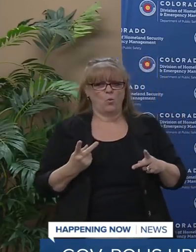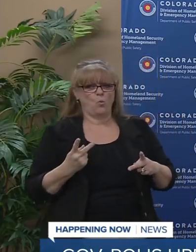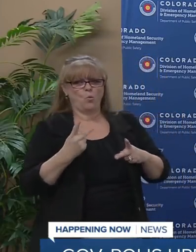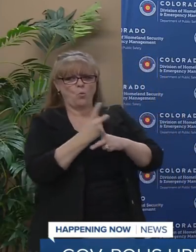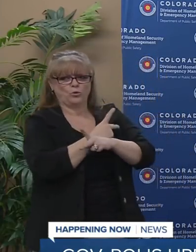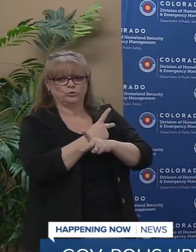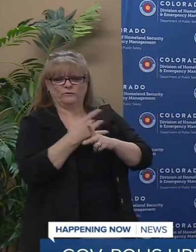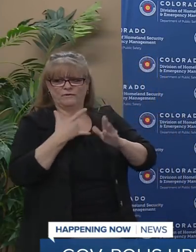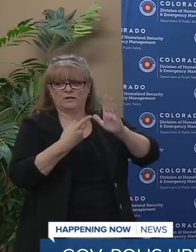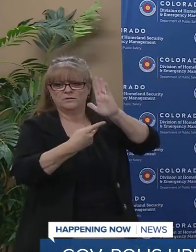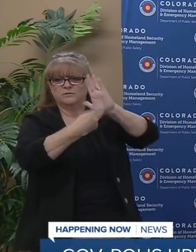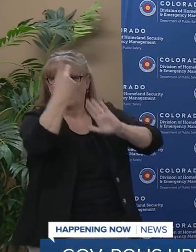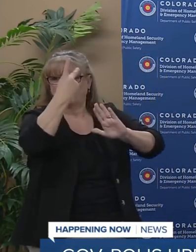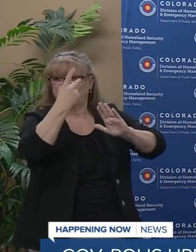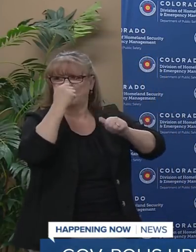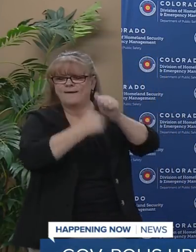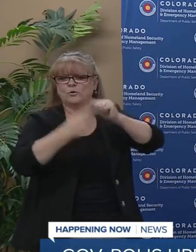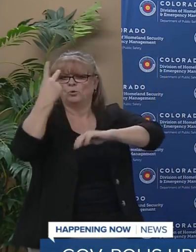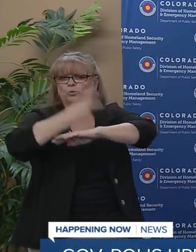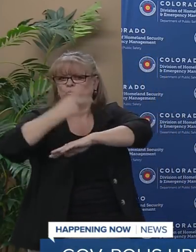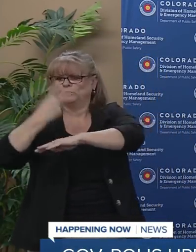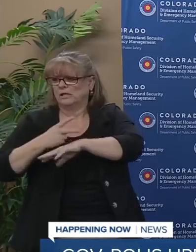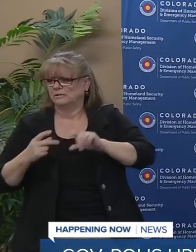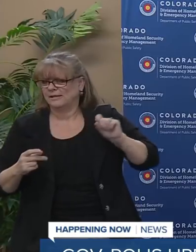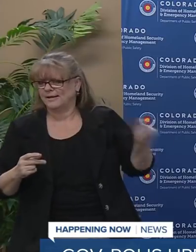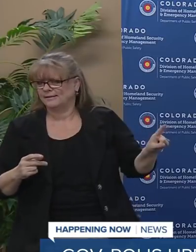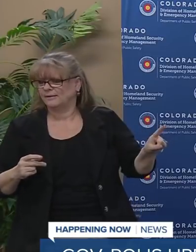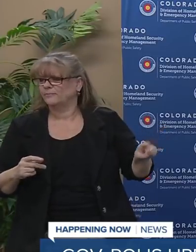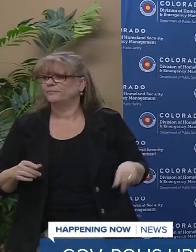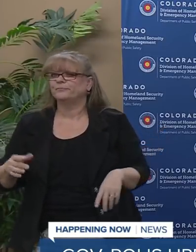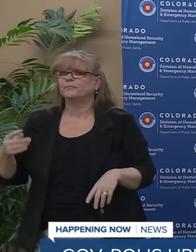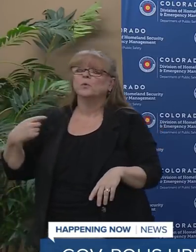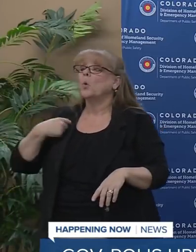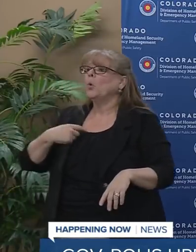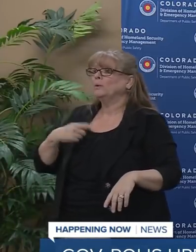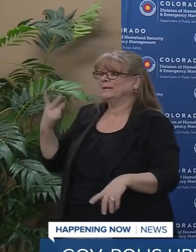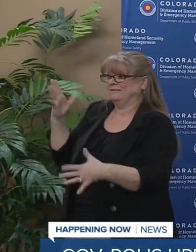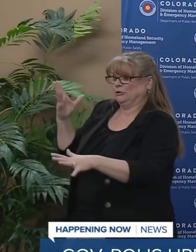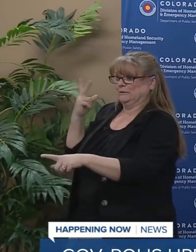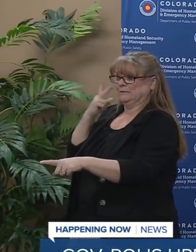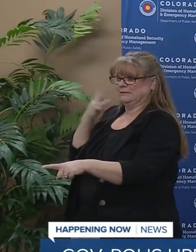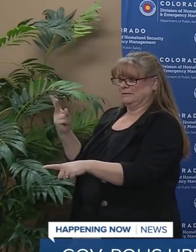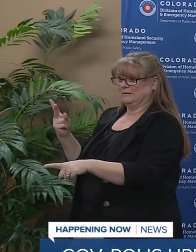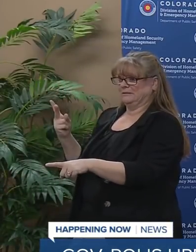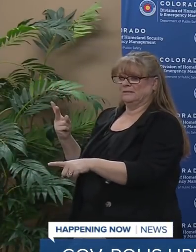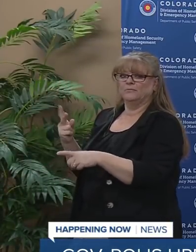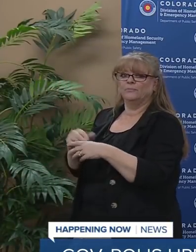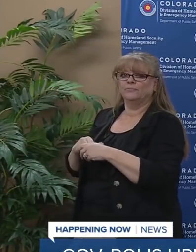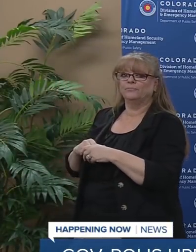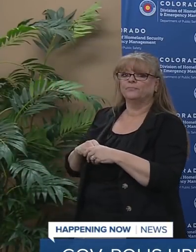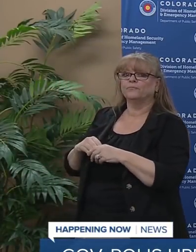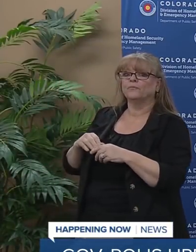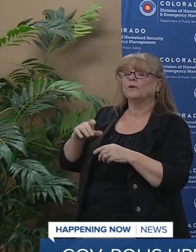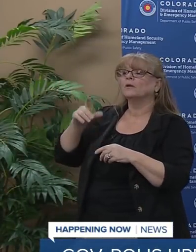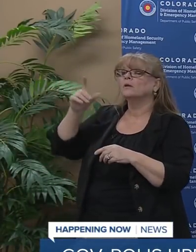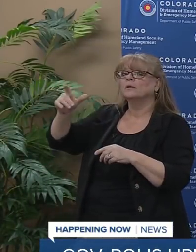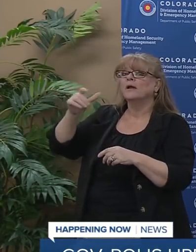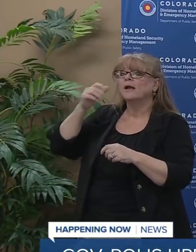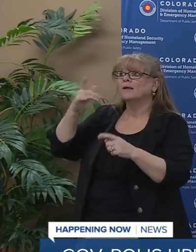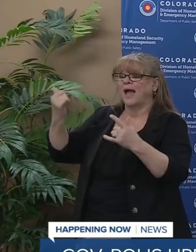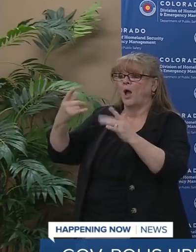so it's now at about doubling every 5 days, which is much better than doubling